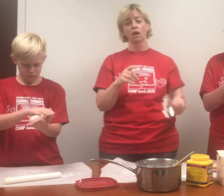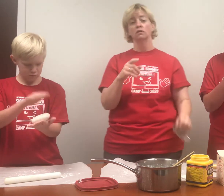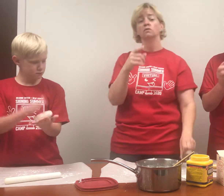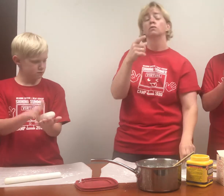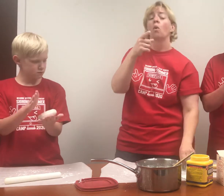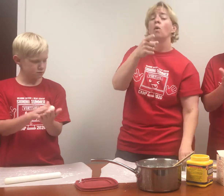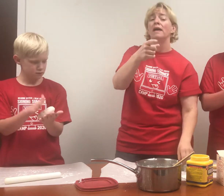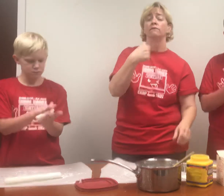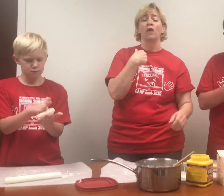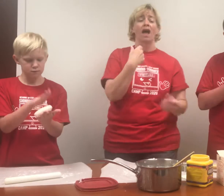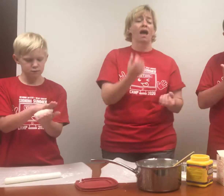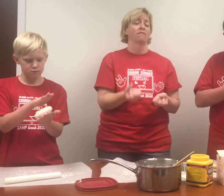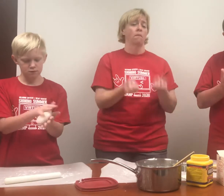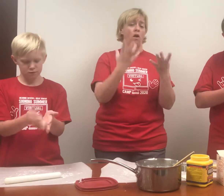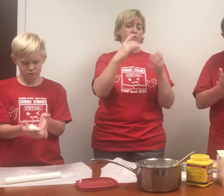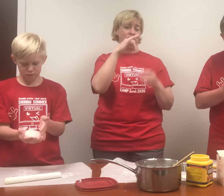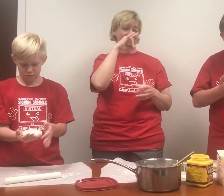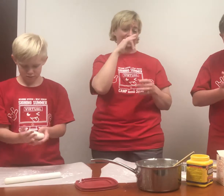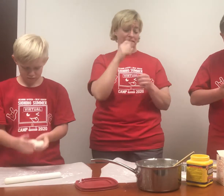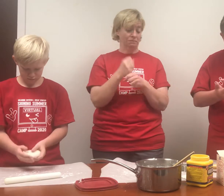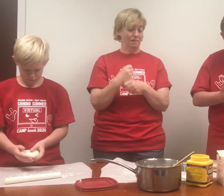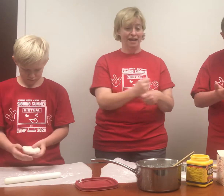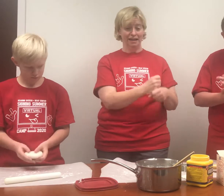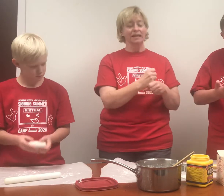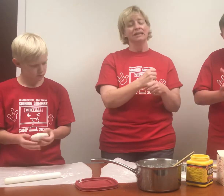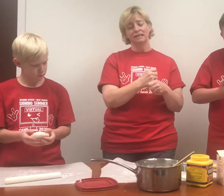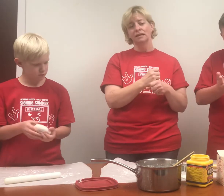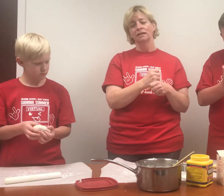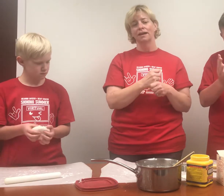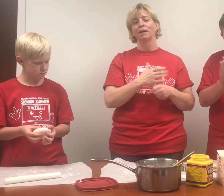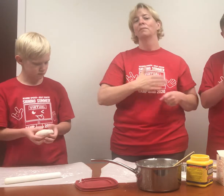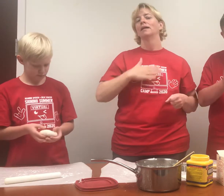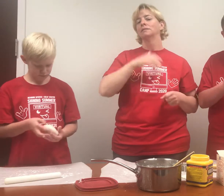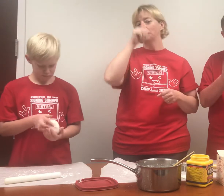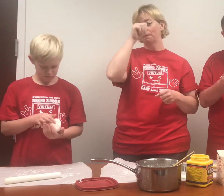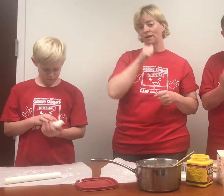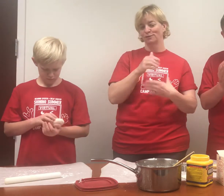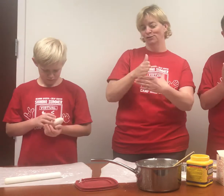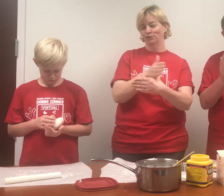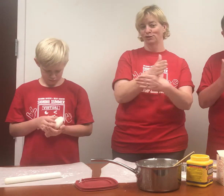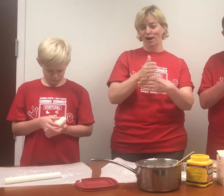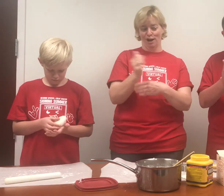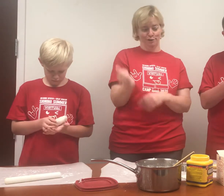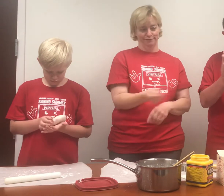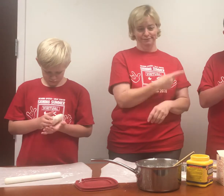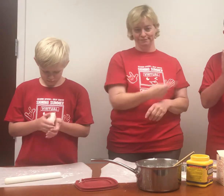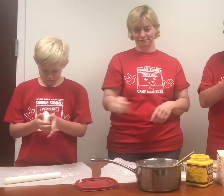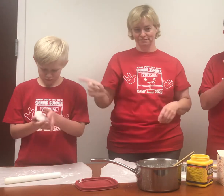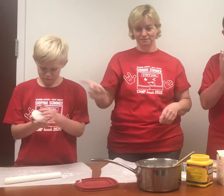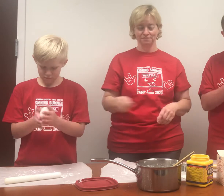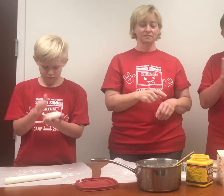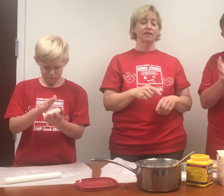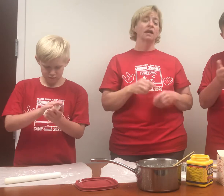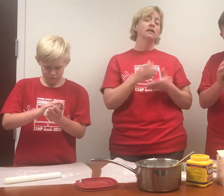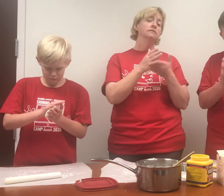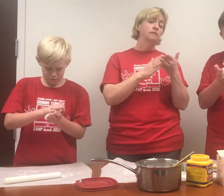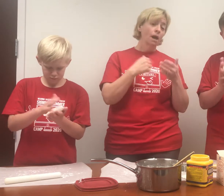shaped like a hand. So if you have multiple kids, please be patient because you'll all have to share the cookie